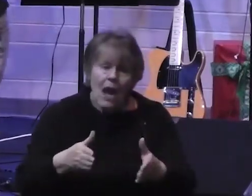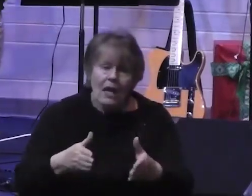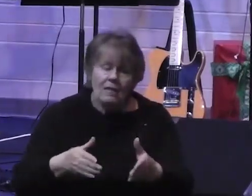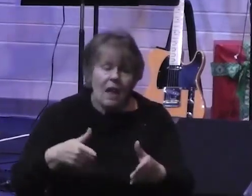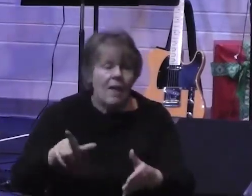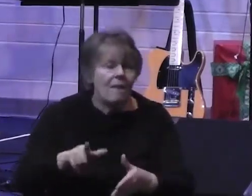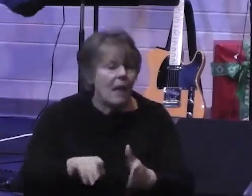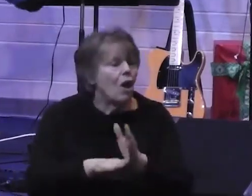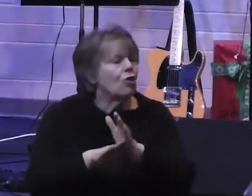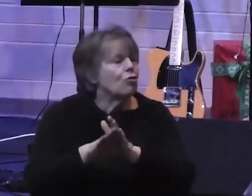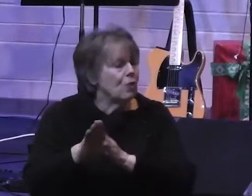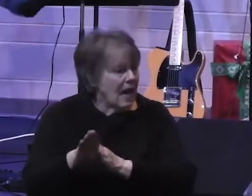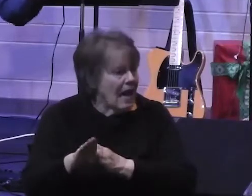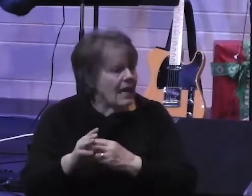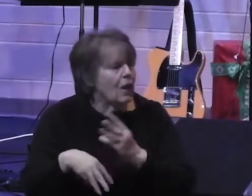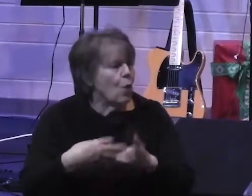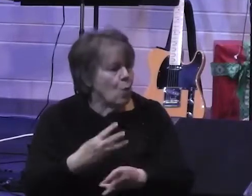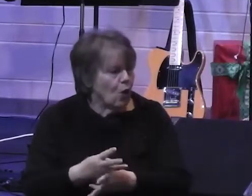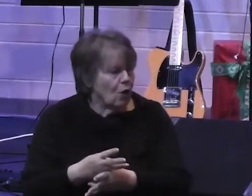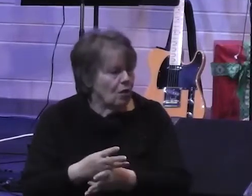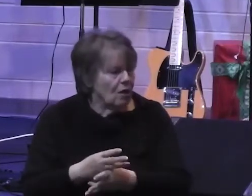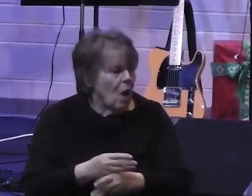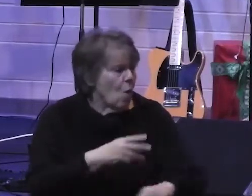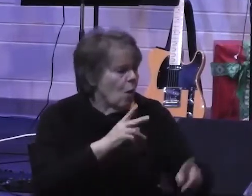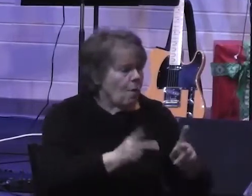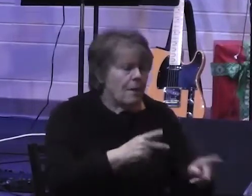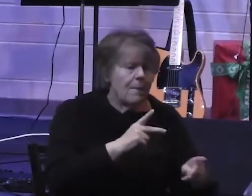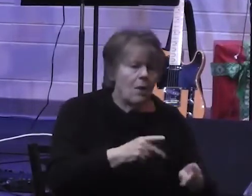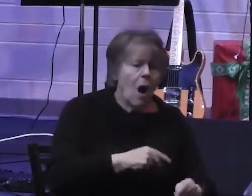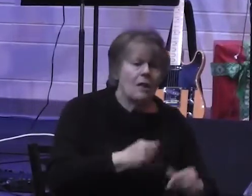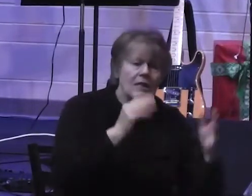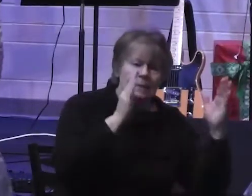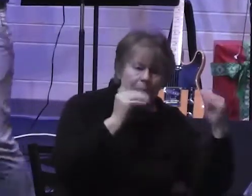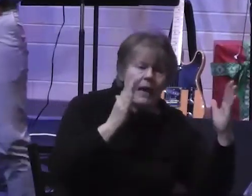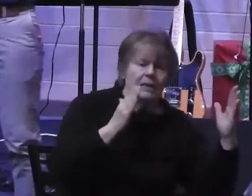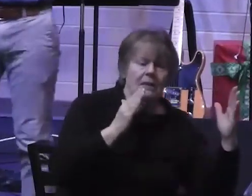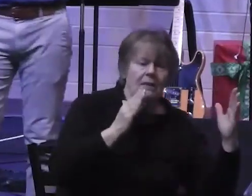to carry a heavy weight on their back while balancing all these laws.